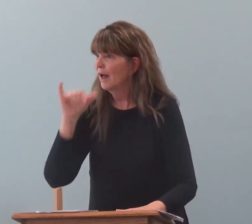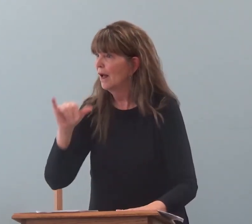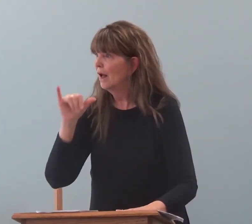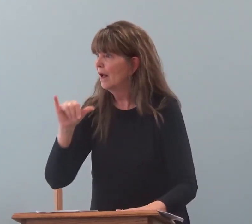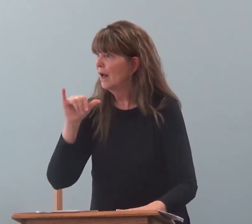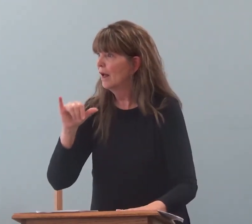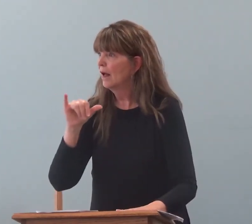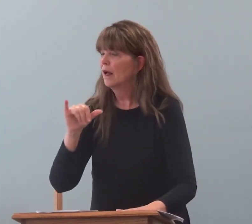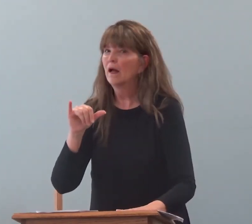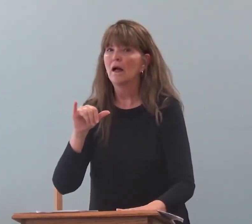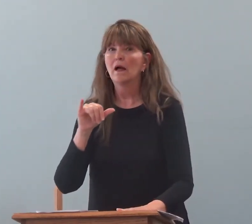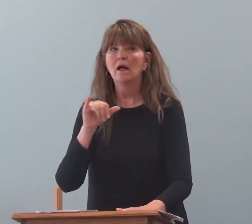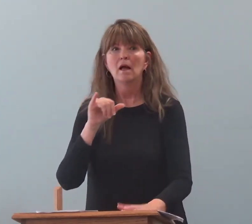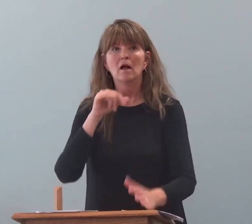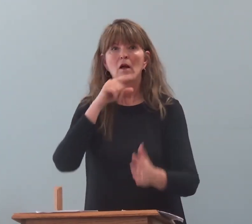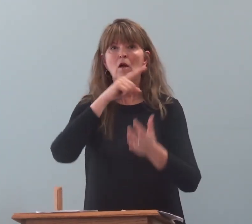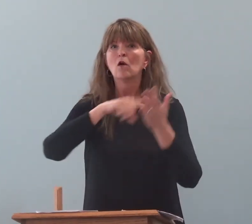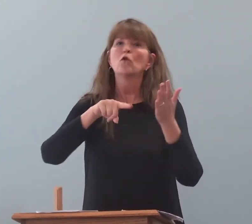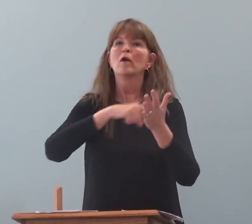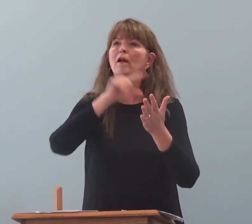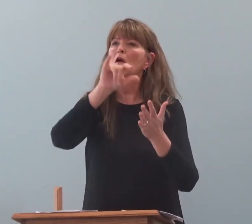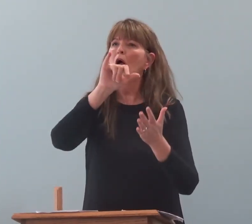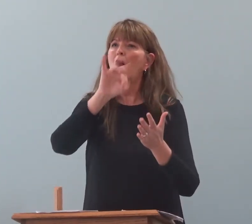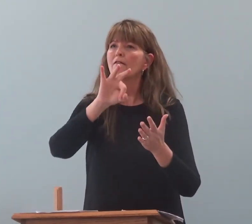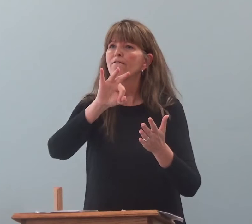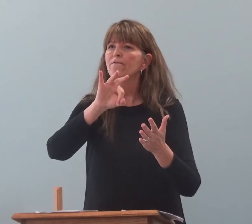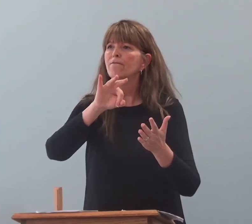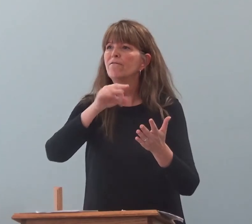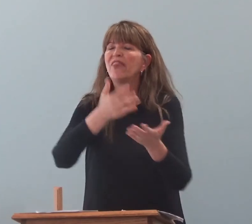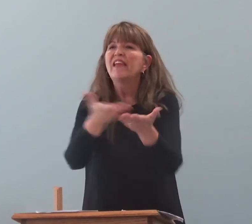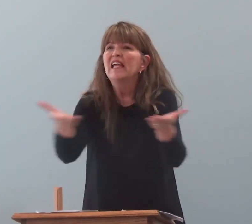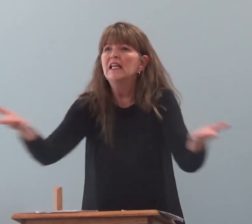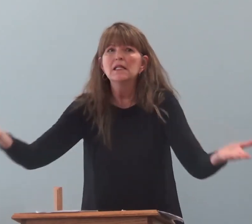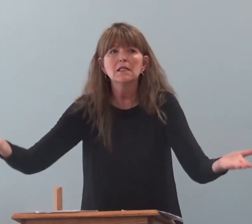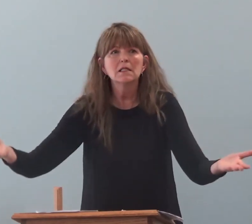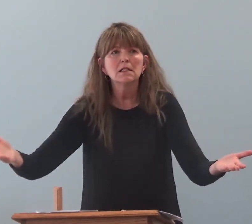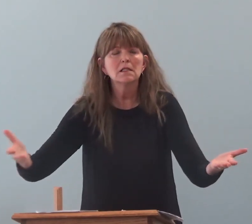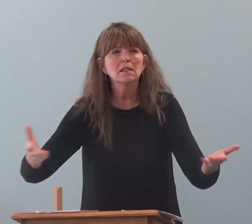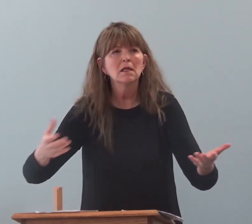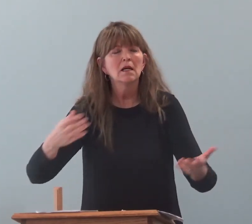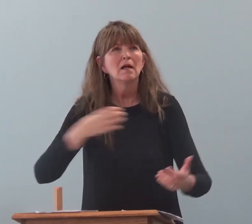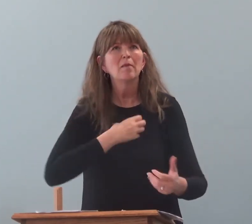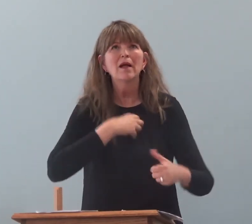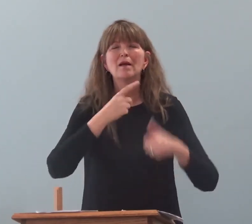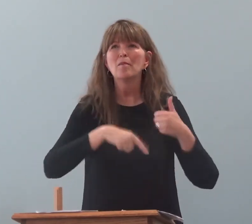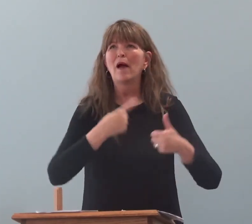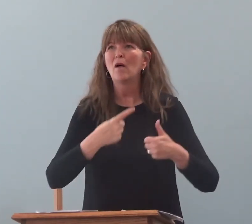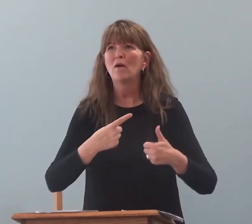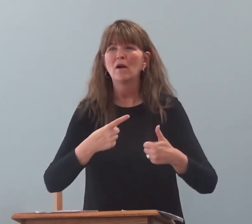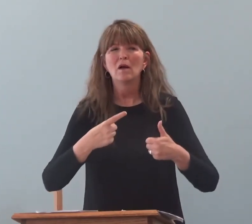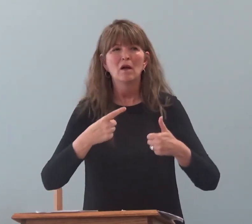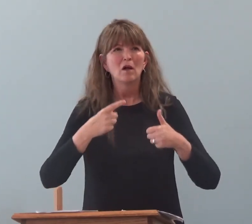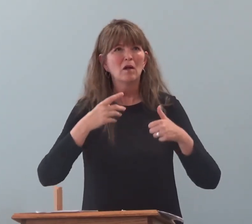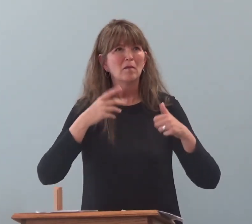me. Worse than I expected. They were critical of things. They complained